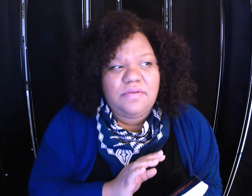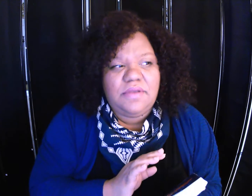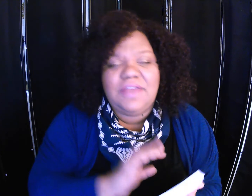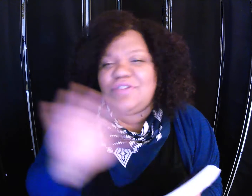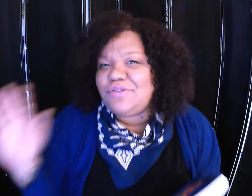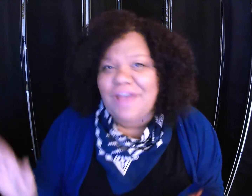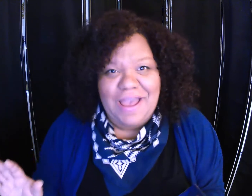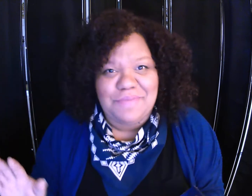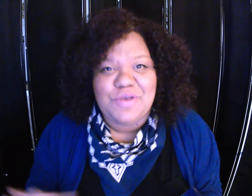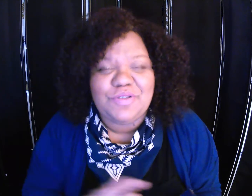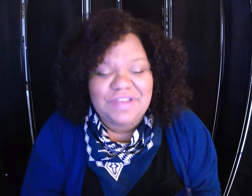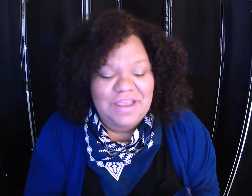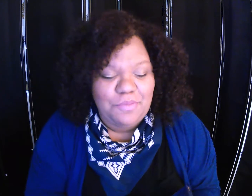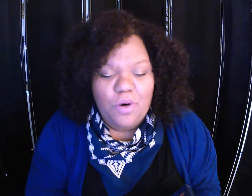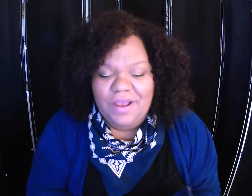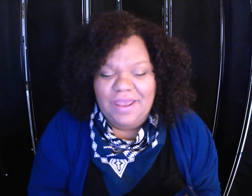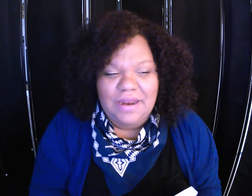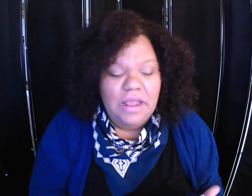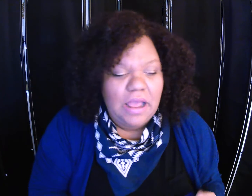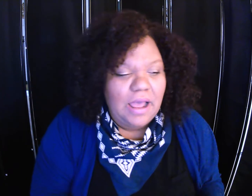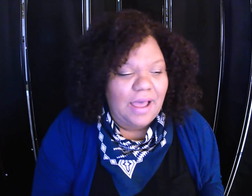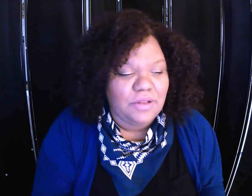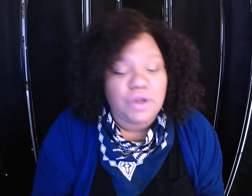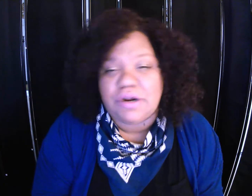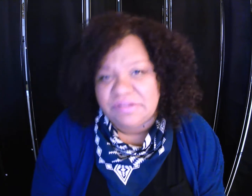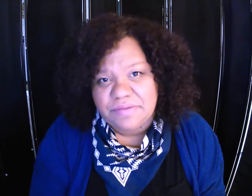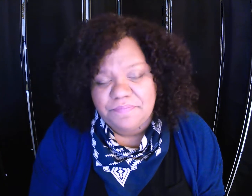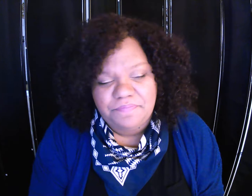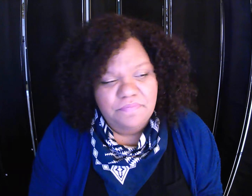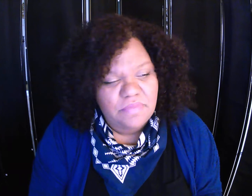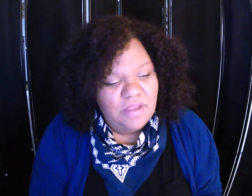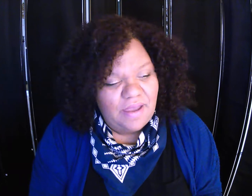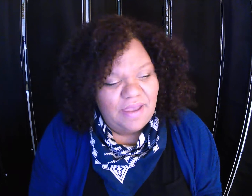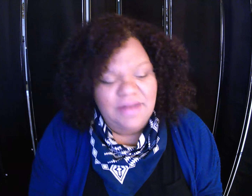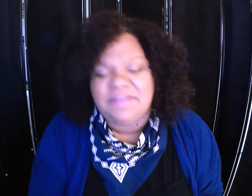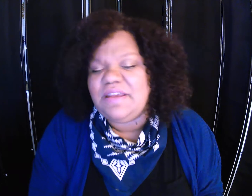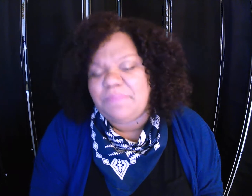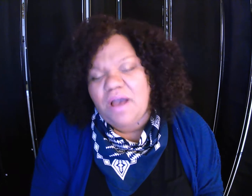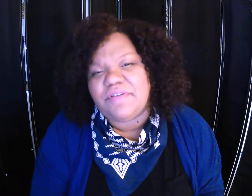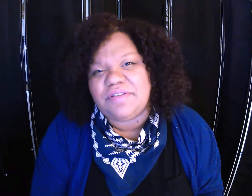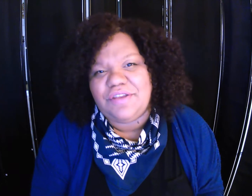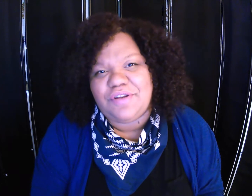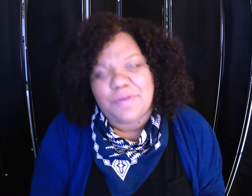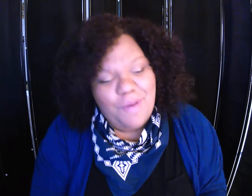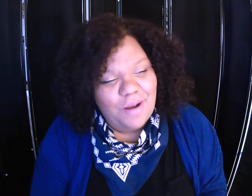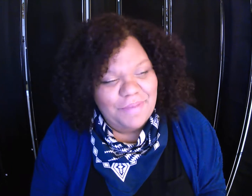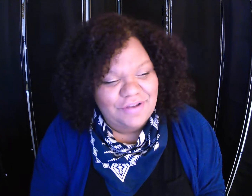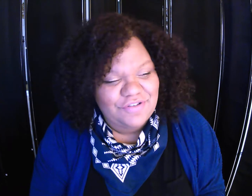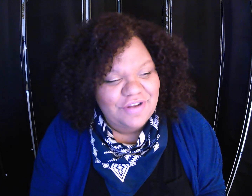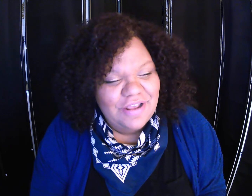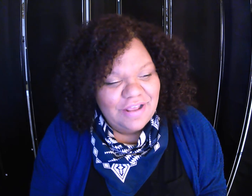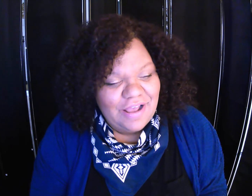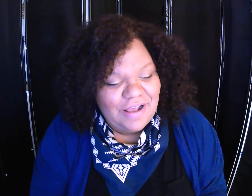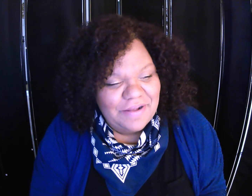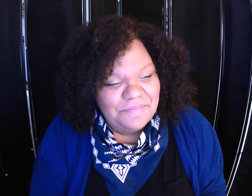In due time, you see Morgan learns in a deep conversation at a park bench